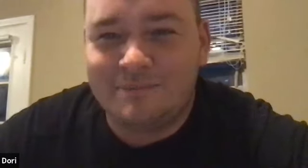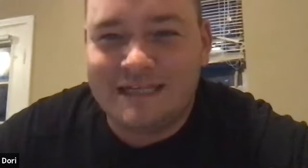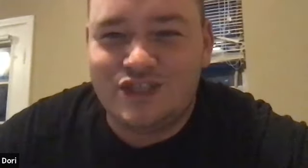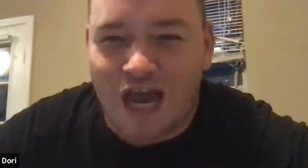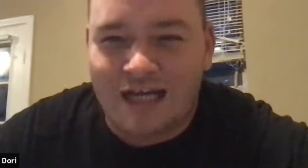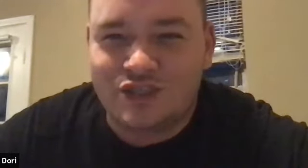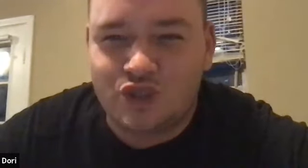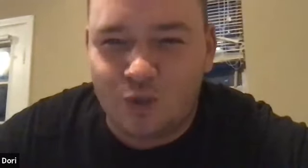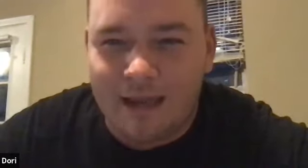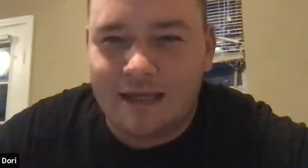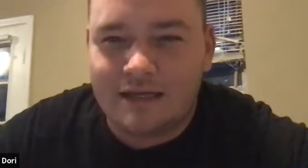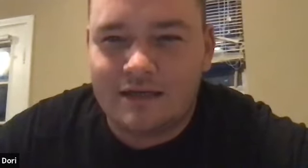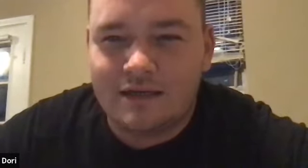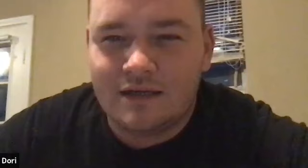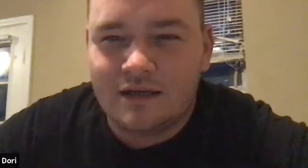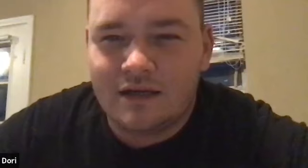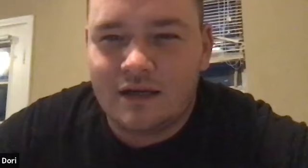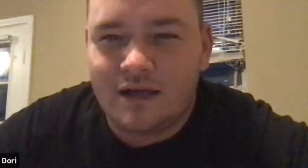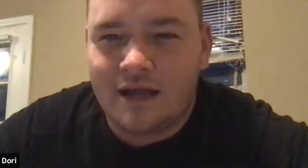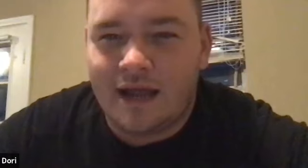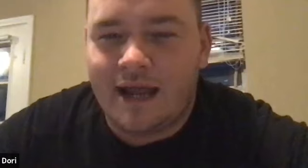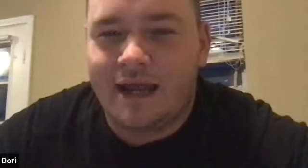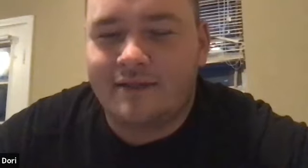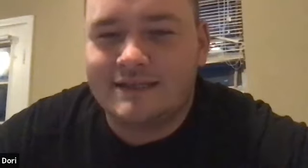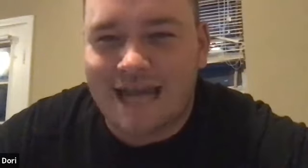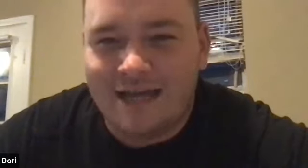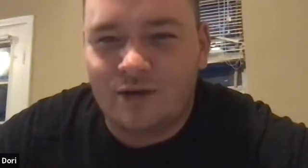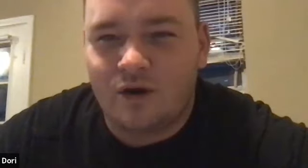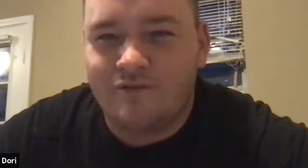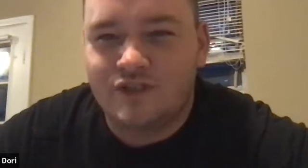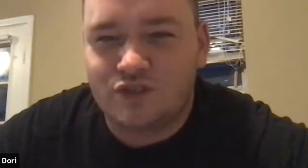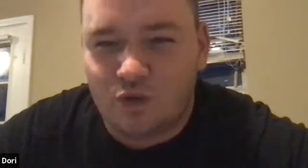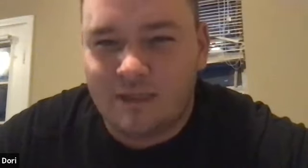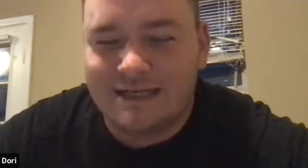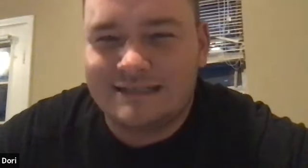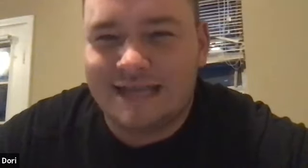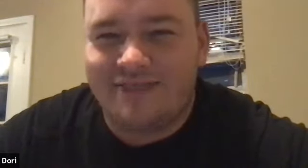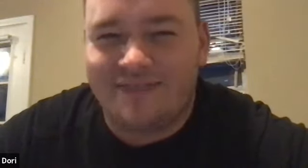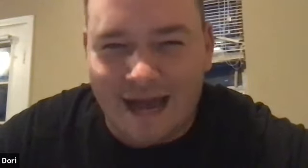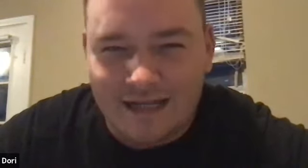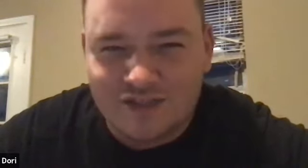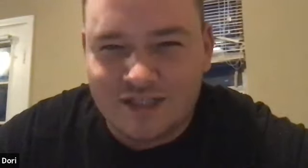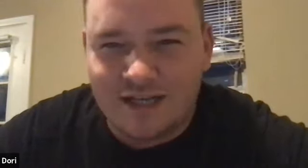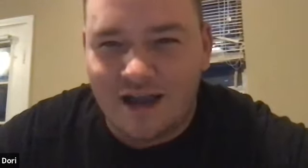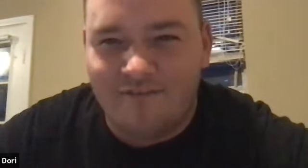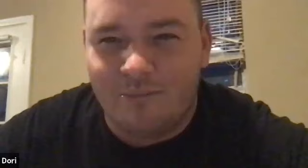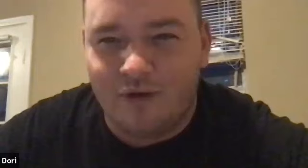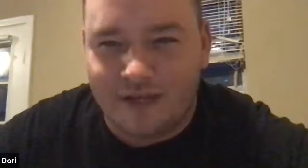be John Shoemake. And the title of the sermon is A Theology of a